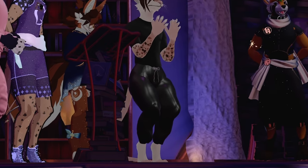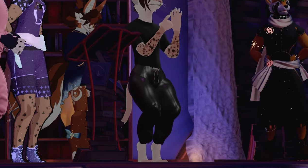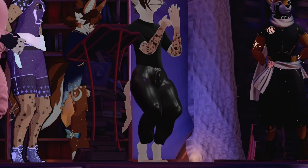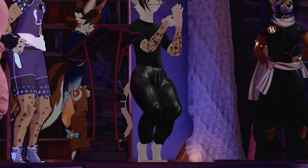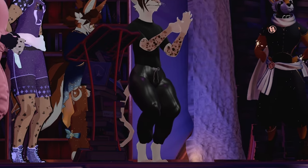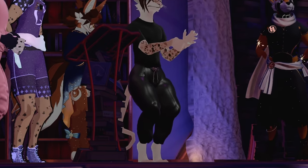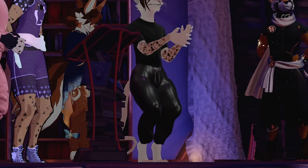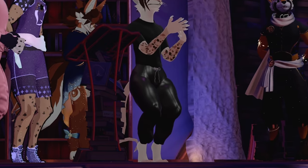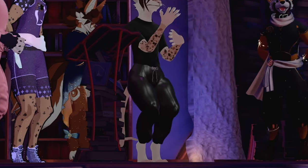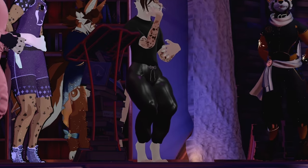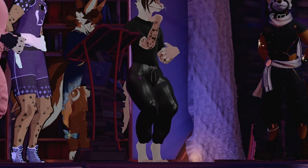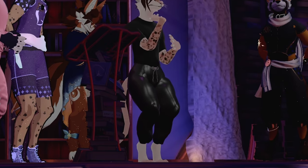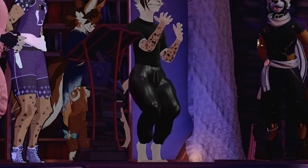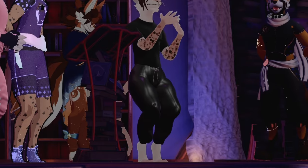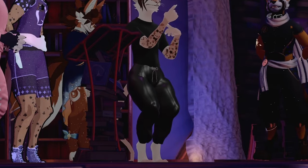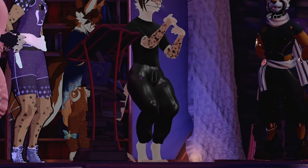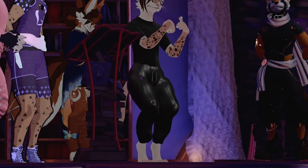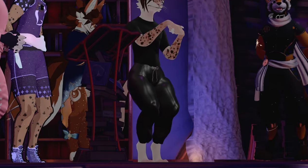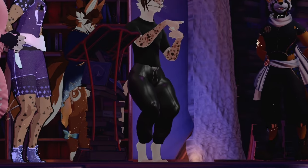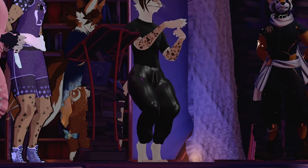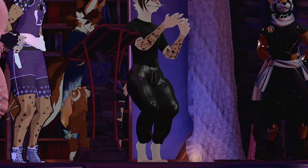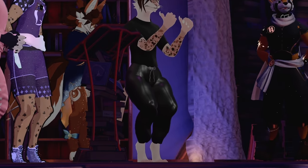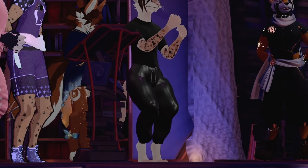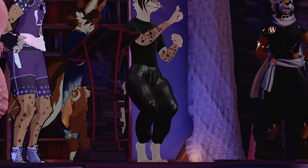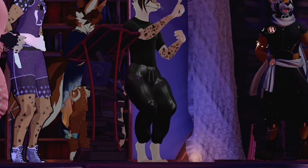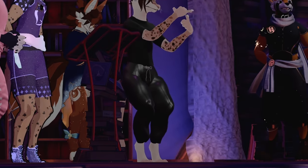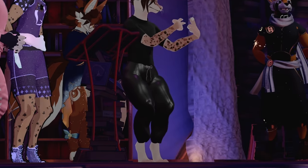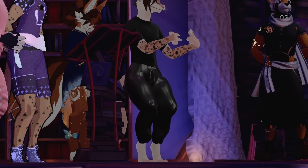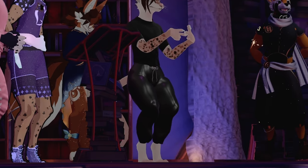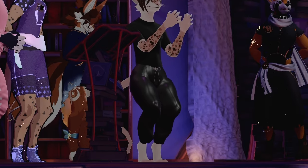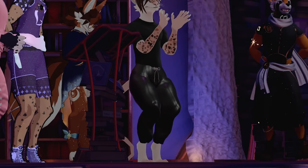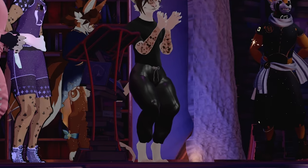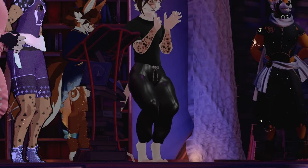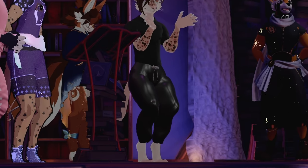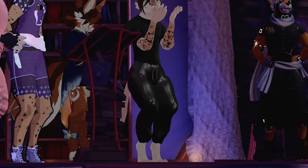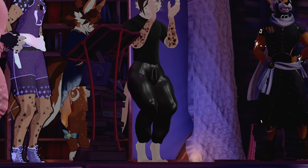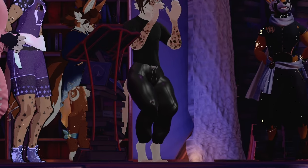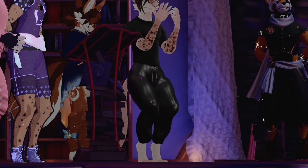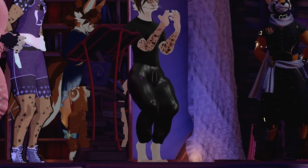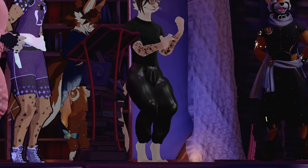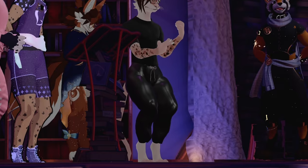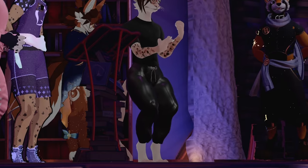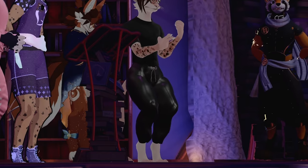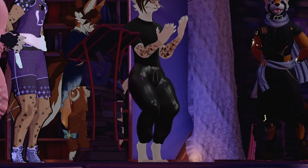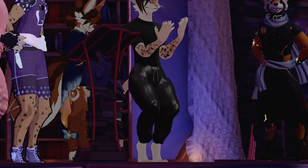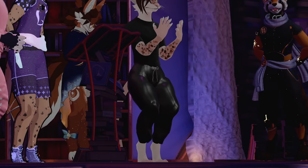VR. I know some people who have tried using the hand tracking from